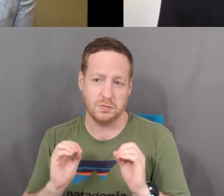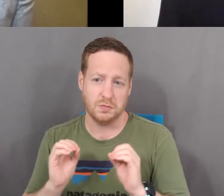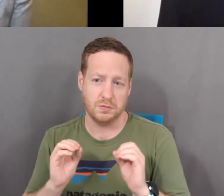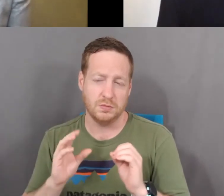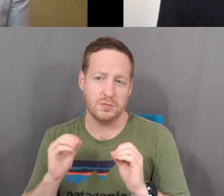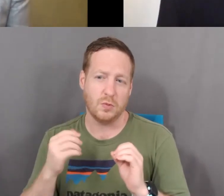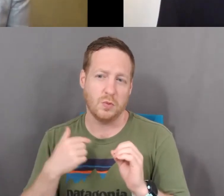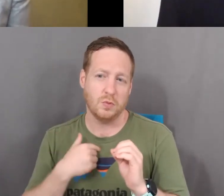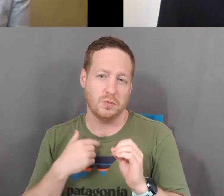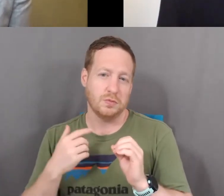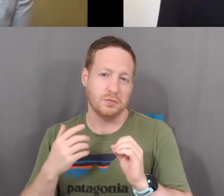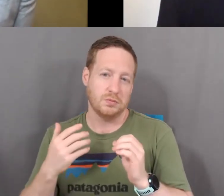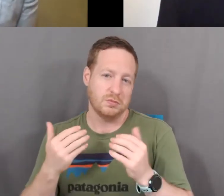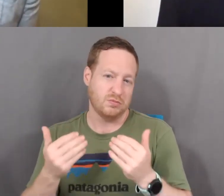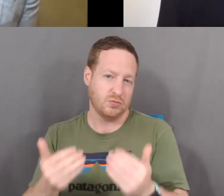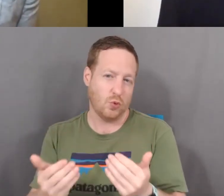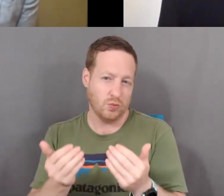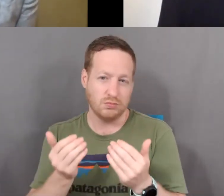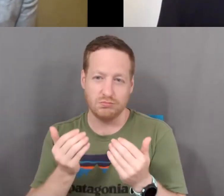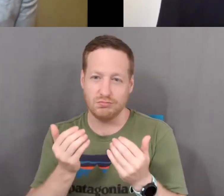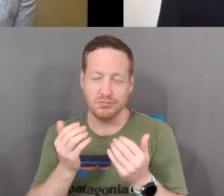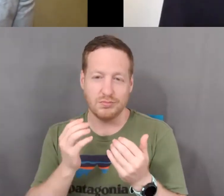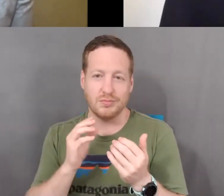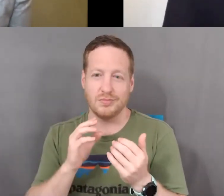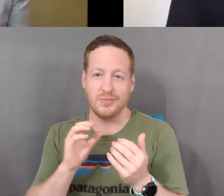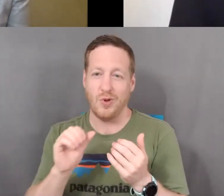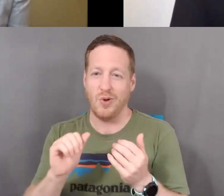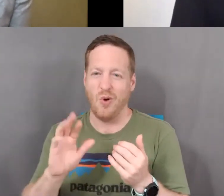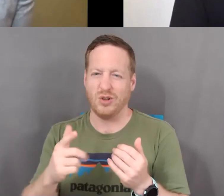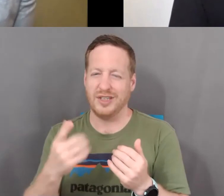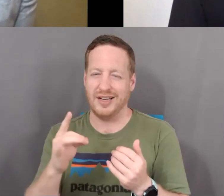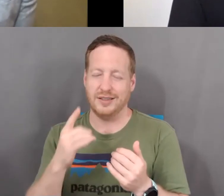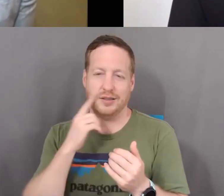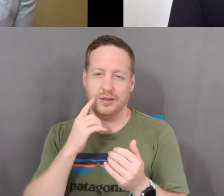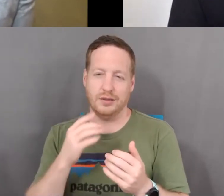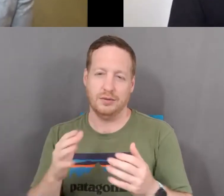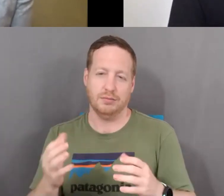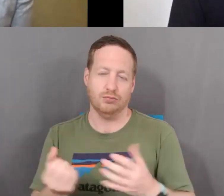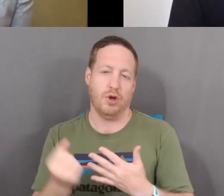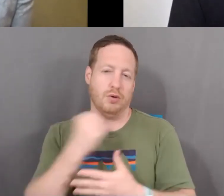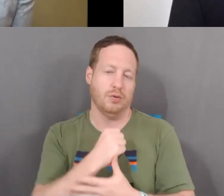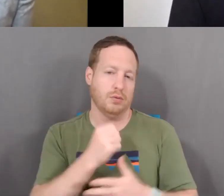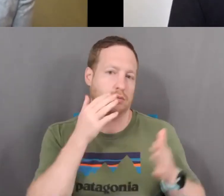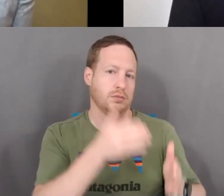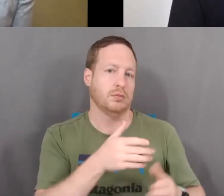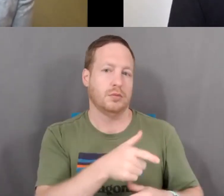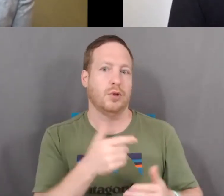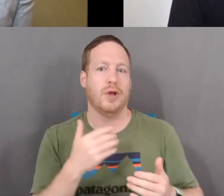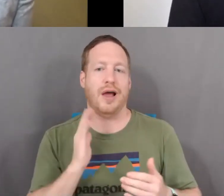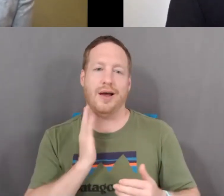Seems like there's no opposition. And so we'll go ahead and cancel the meeting on August 18th, just because we